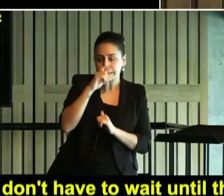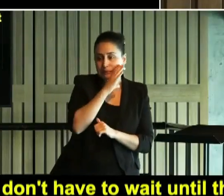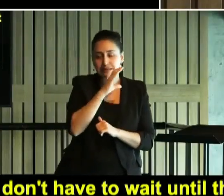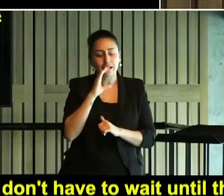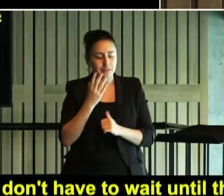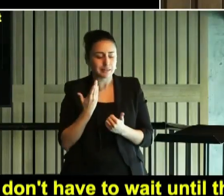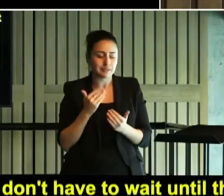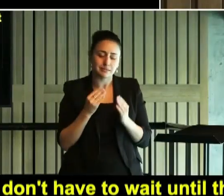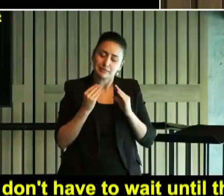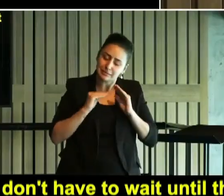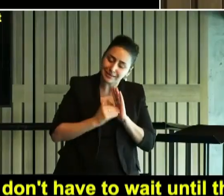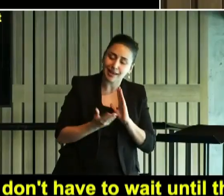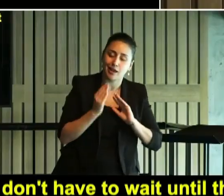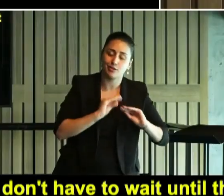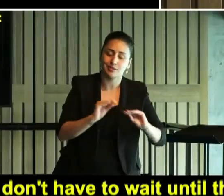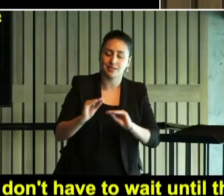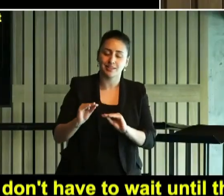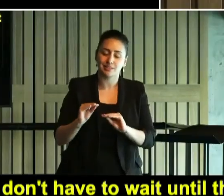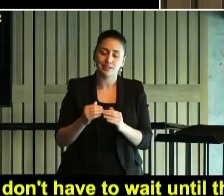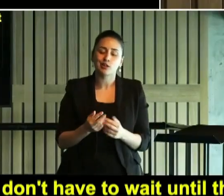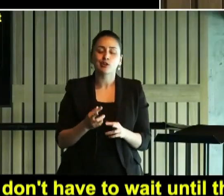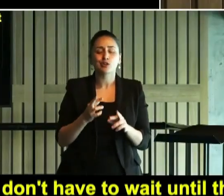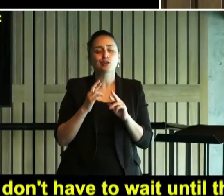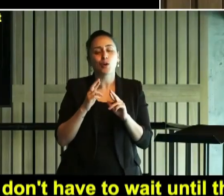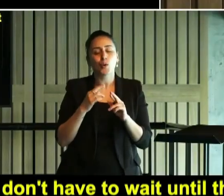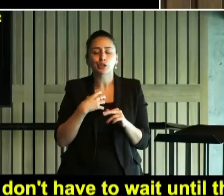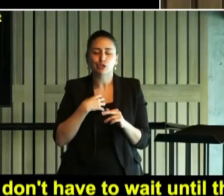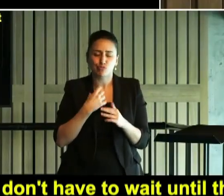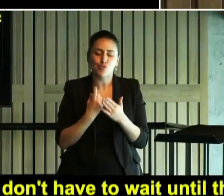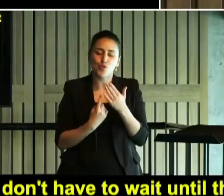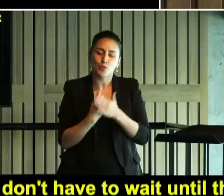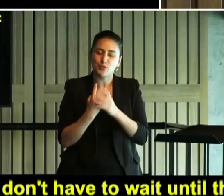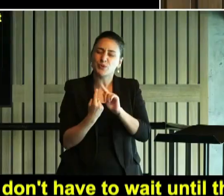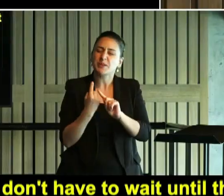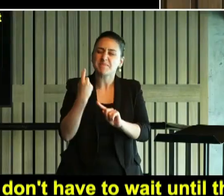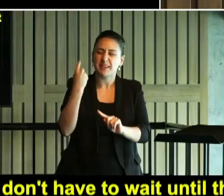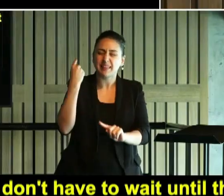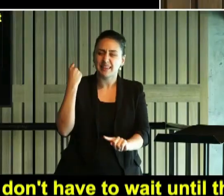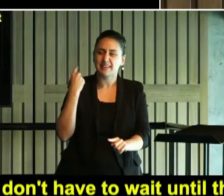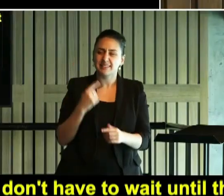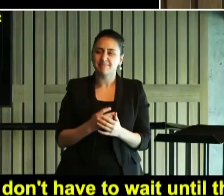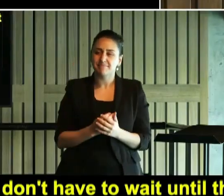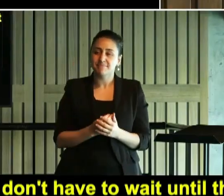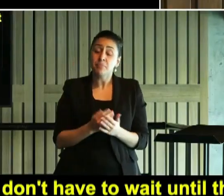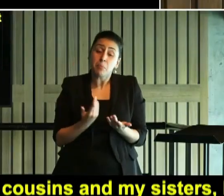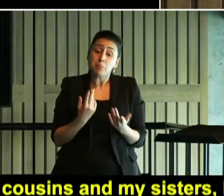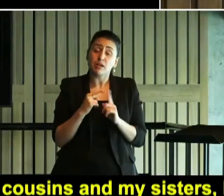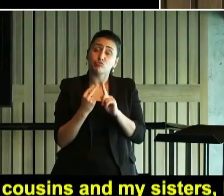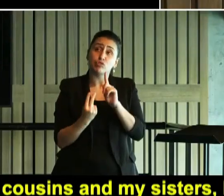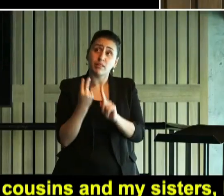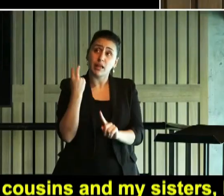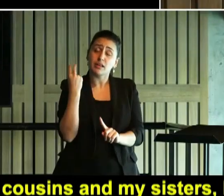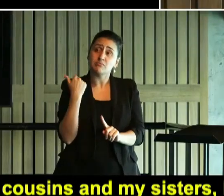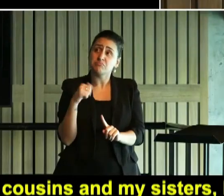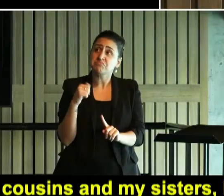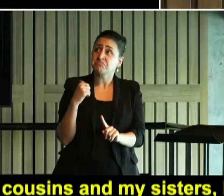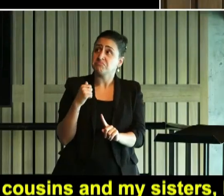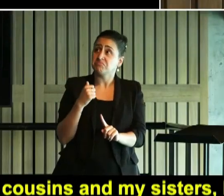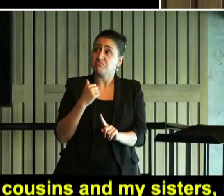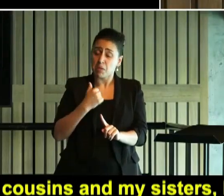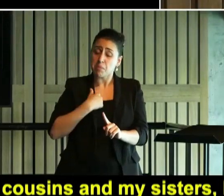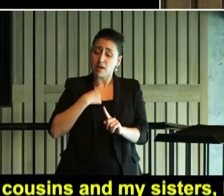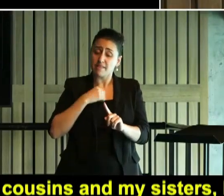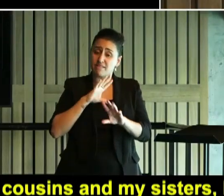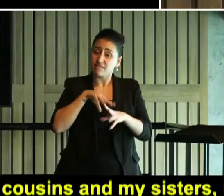of wish I had more opportunity. But when I reflect back, a lot of the things we did as a family